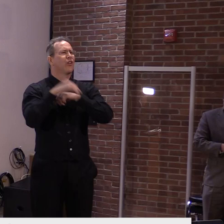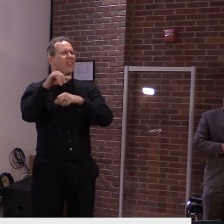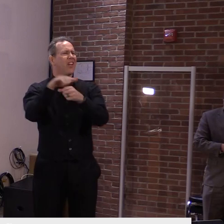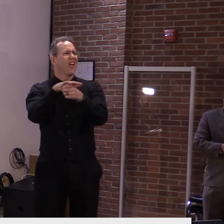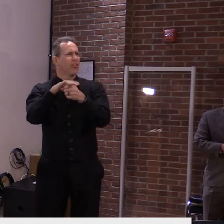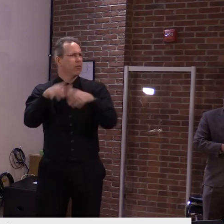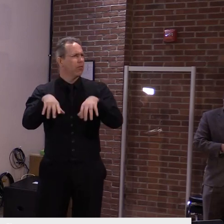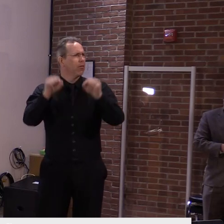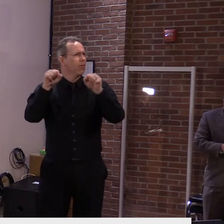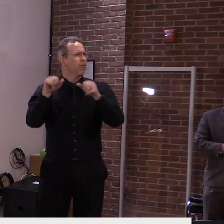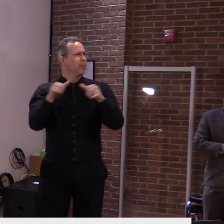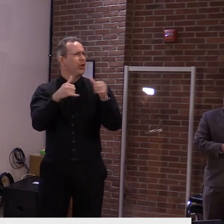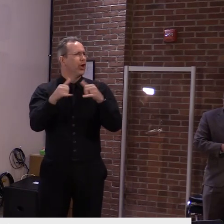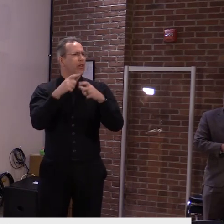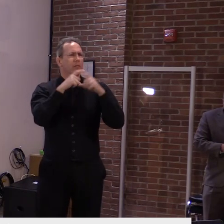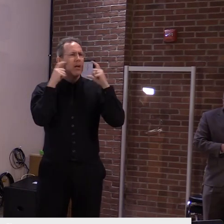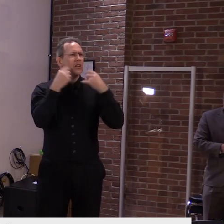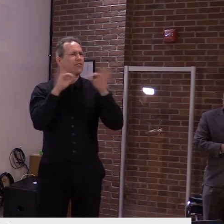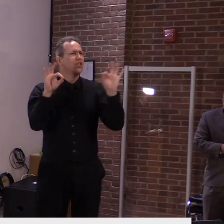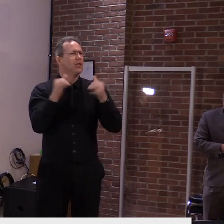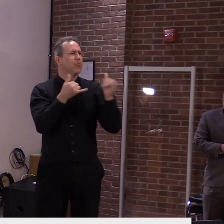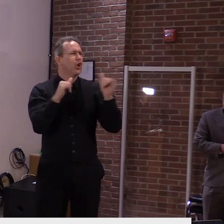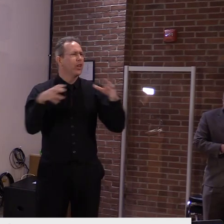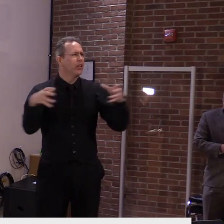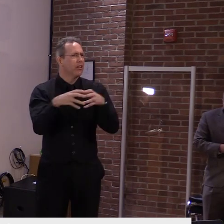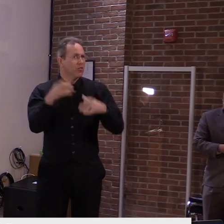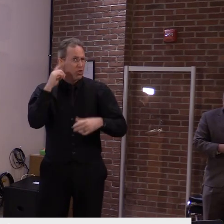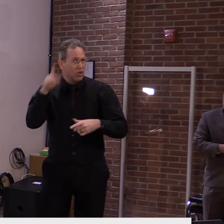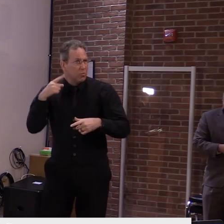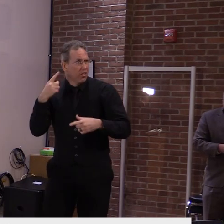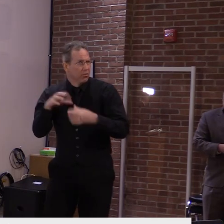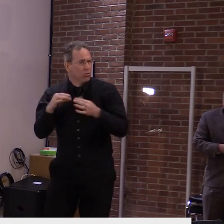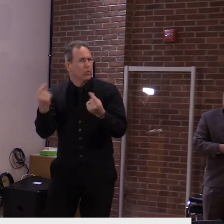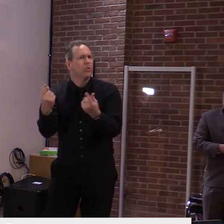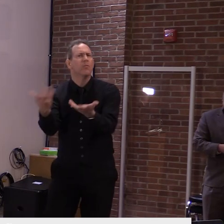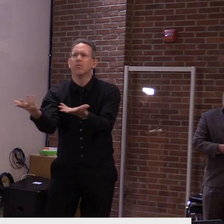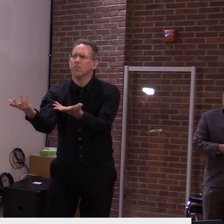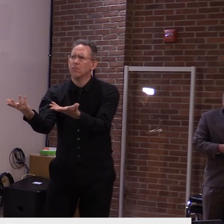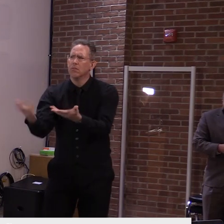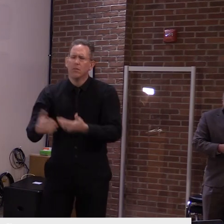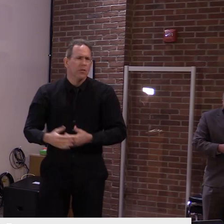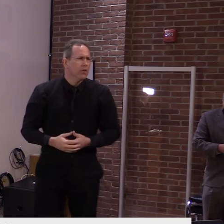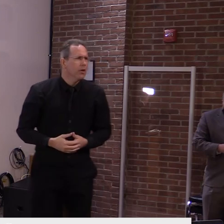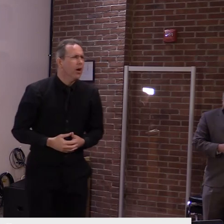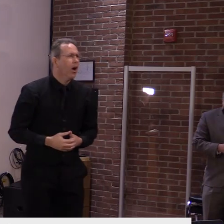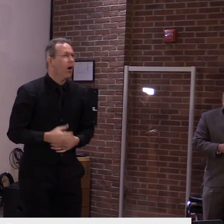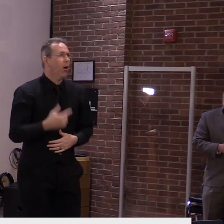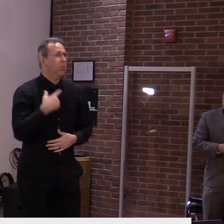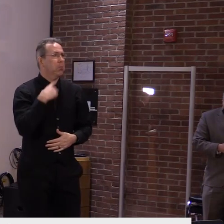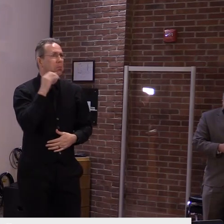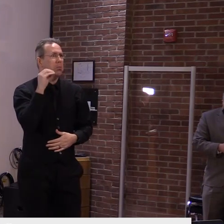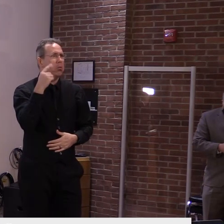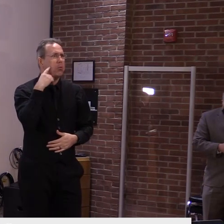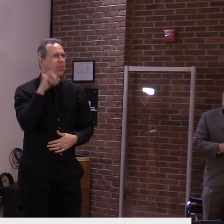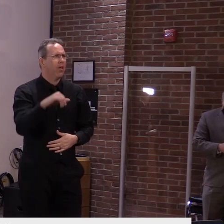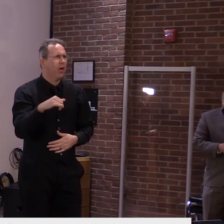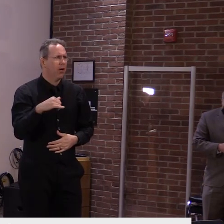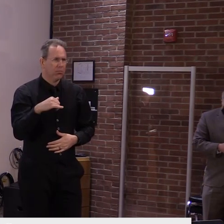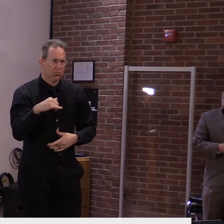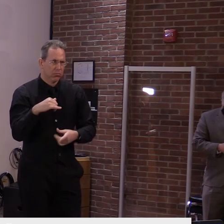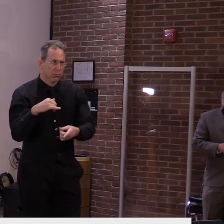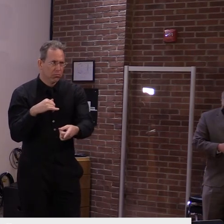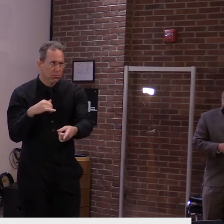it? I am not aware. I might ask Commissioner Sherling if he's aware of anything of this nature. He's not on